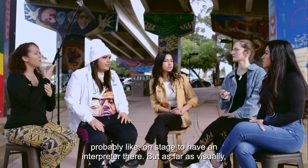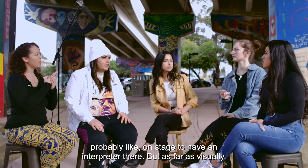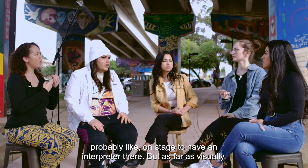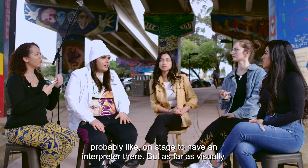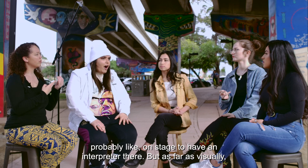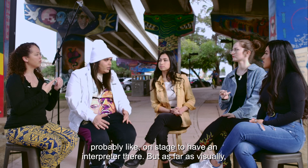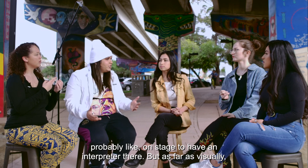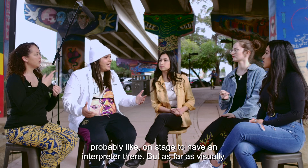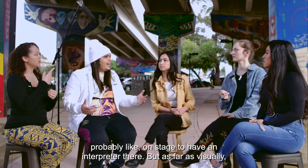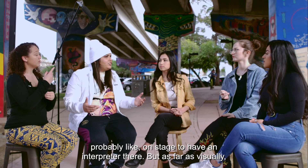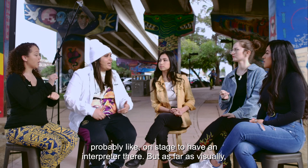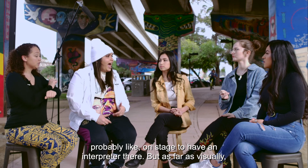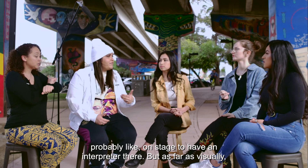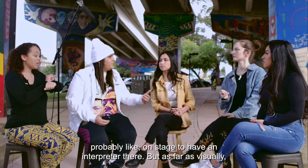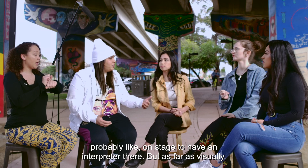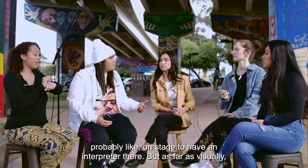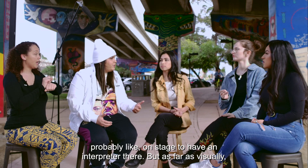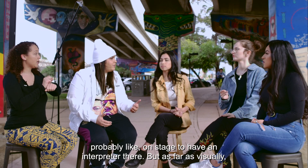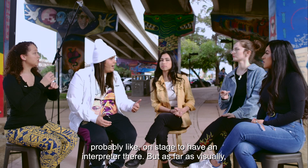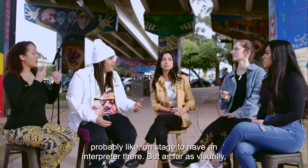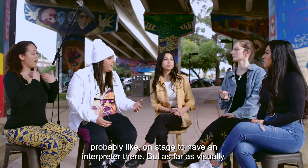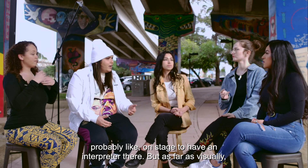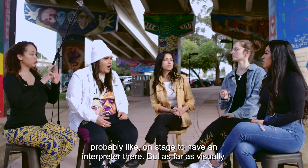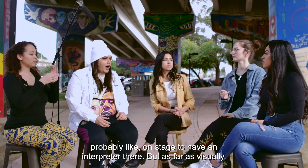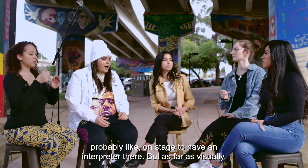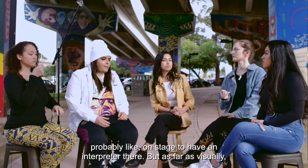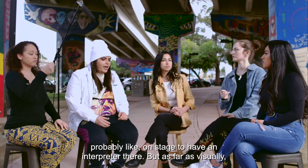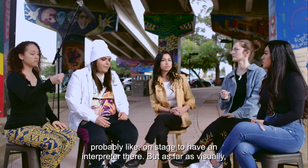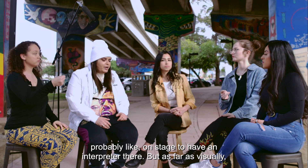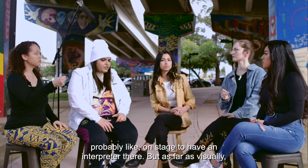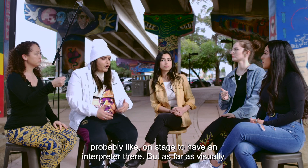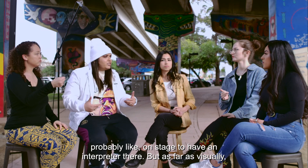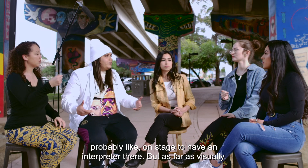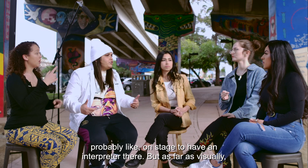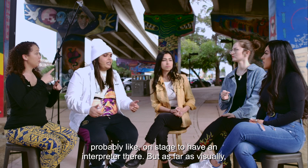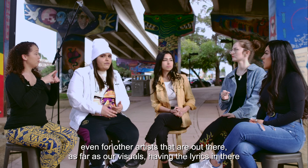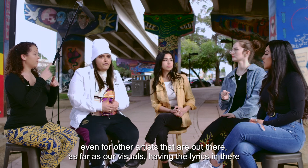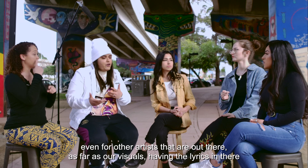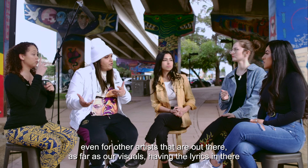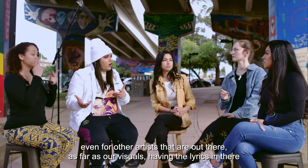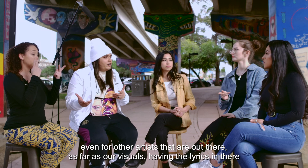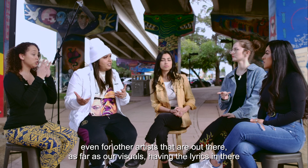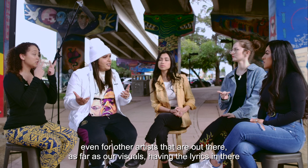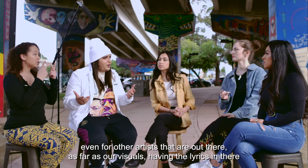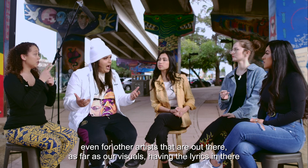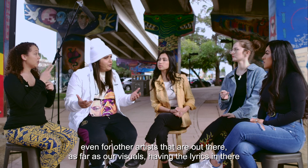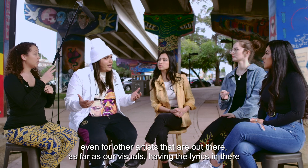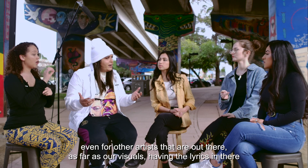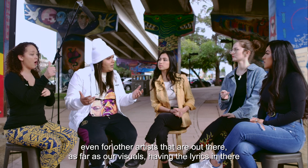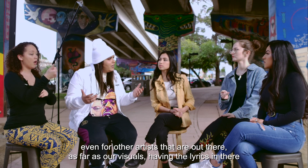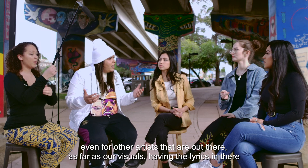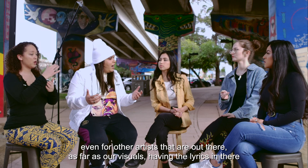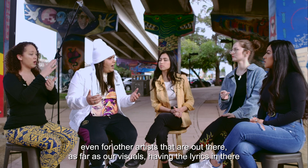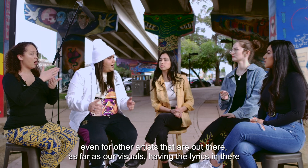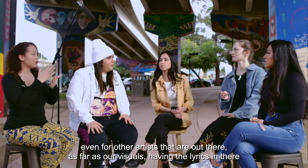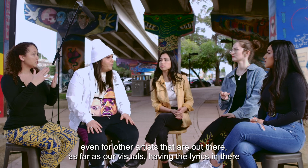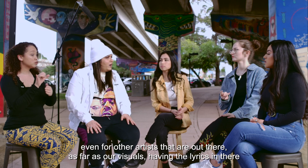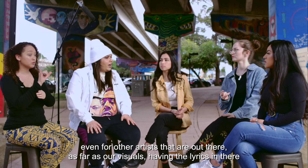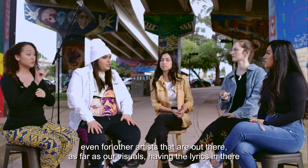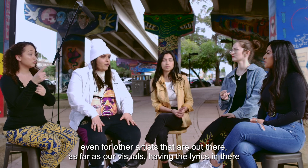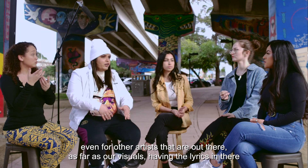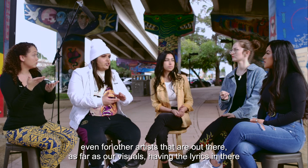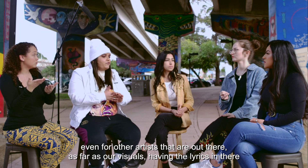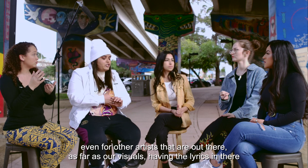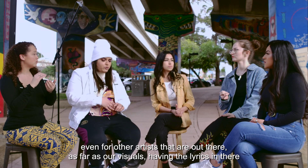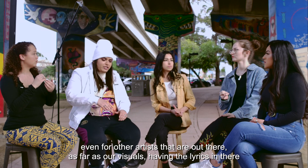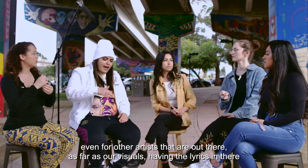probably, on stage to have an interpreter there. But as far as visually, even for other artists that are out there,